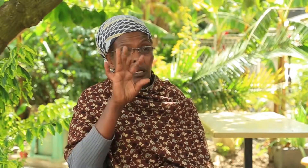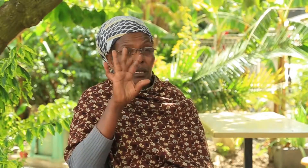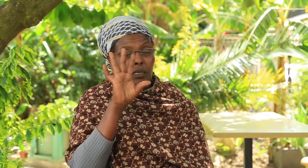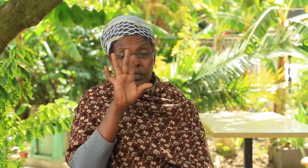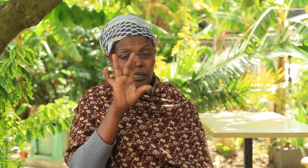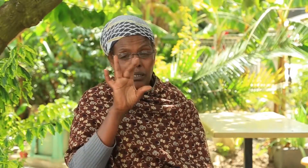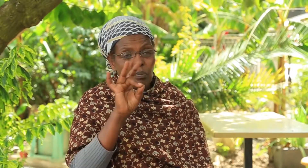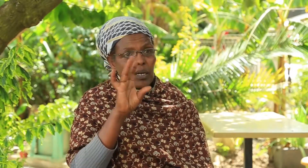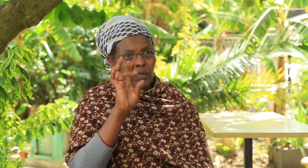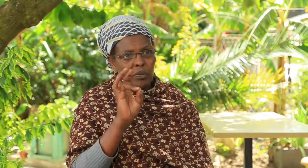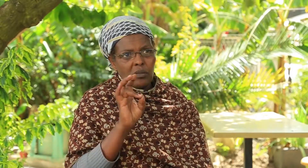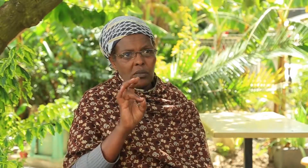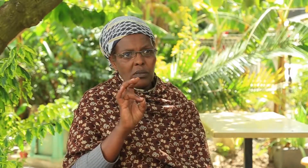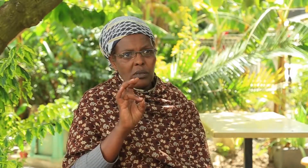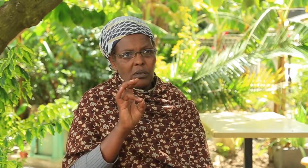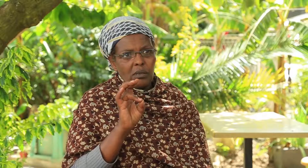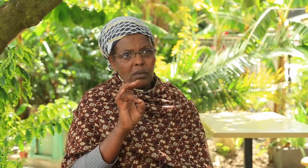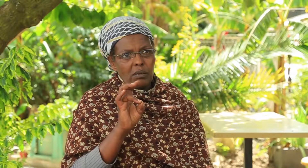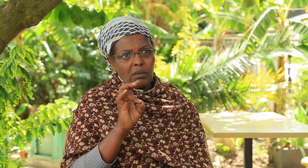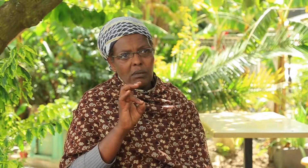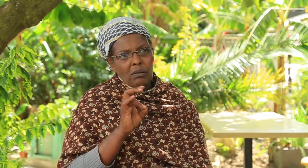This happened on 1987.